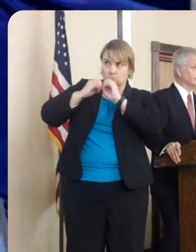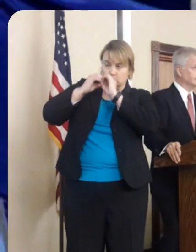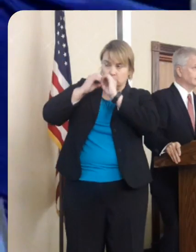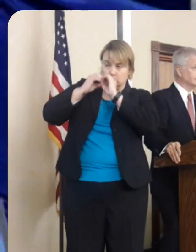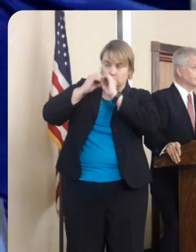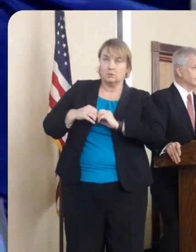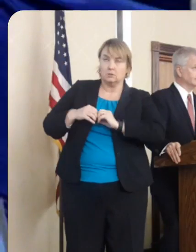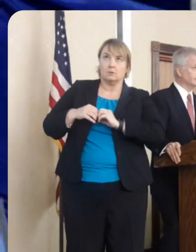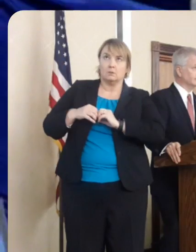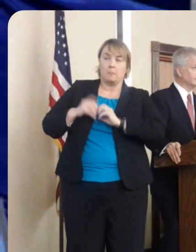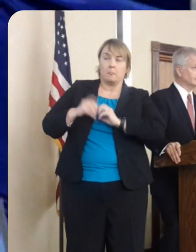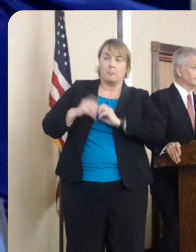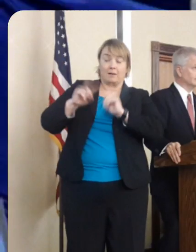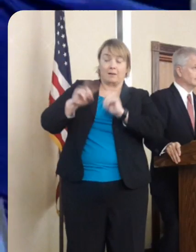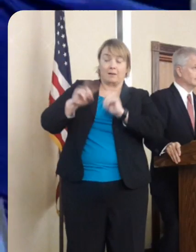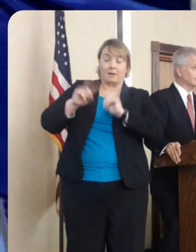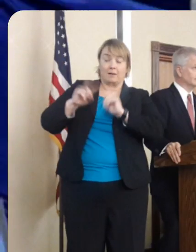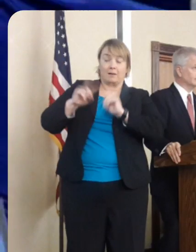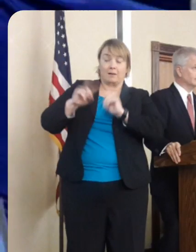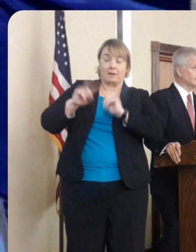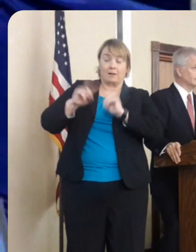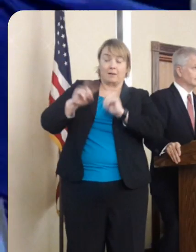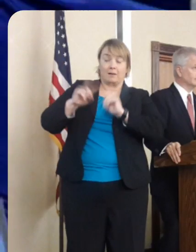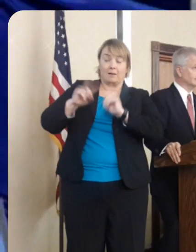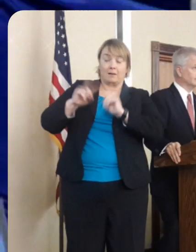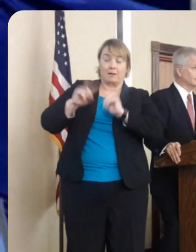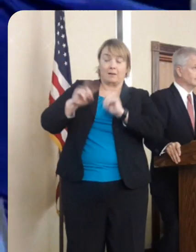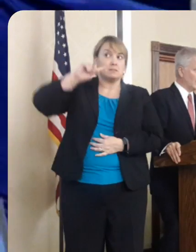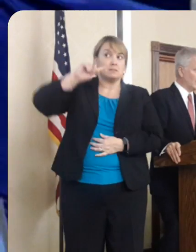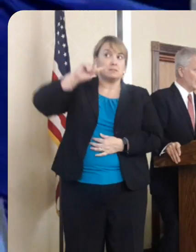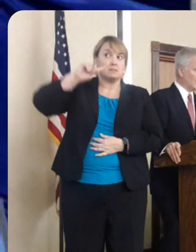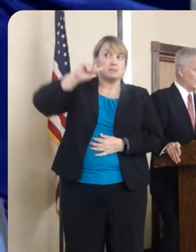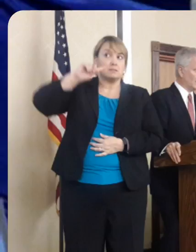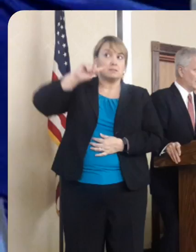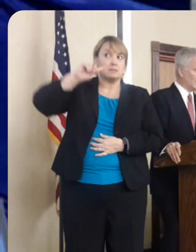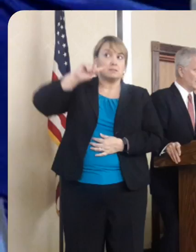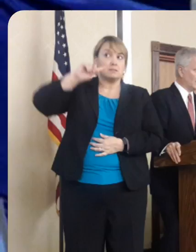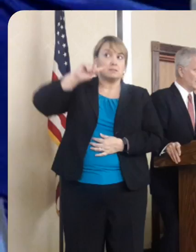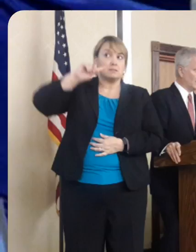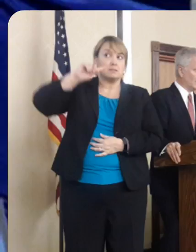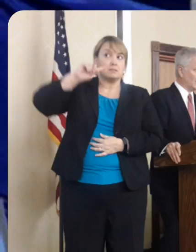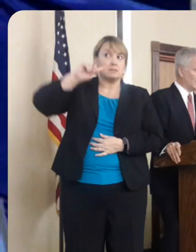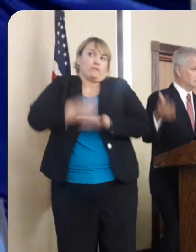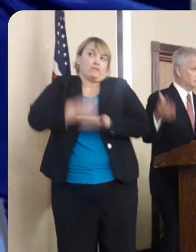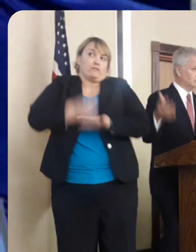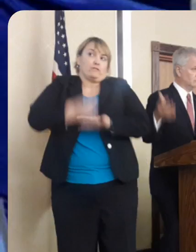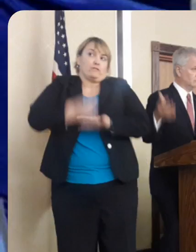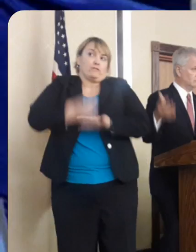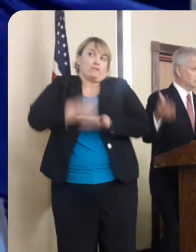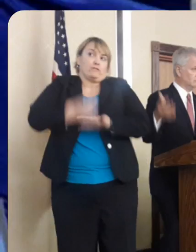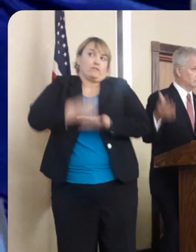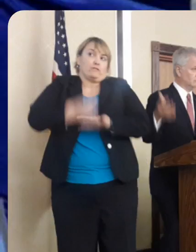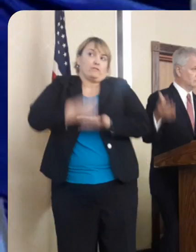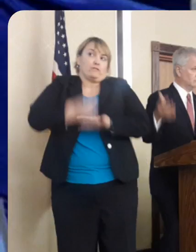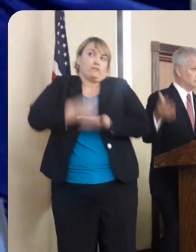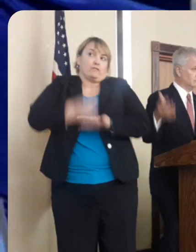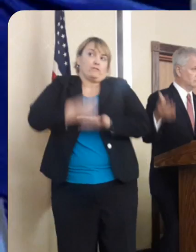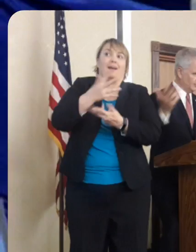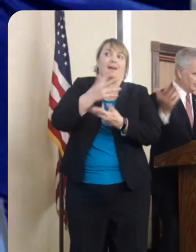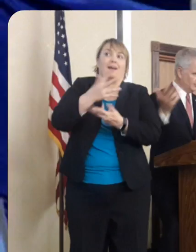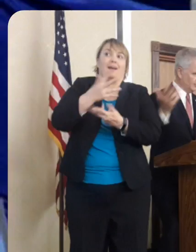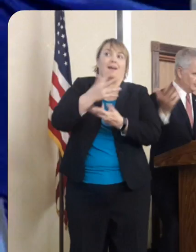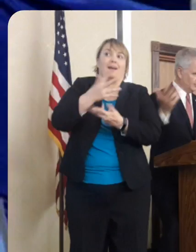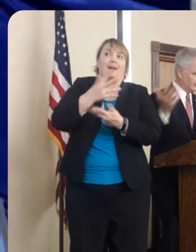Free speech is the government infringing on your right to speak, Right. not your employer. Correct. Thank you. So this is not an